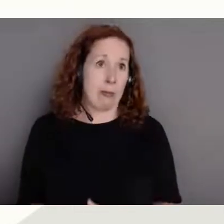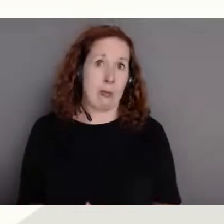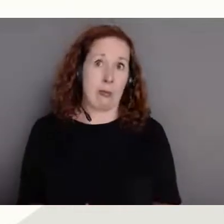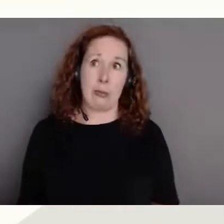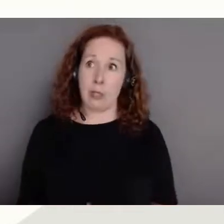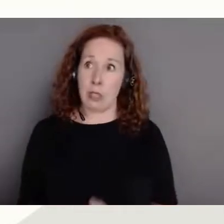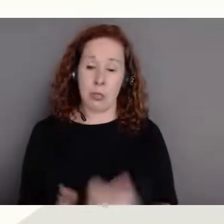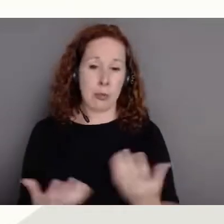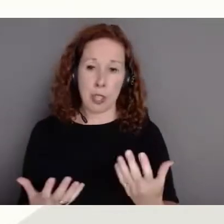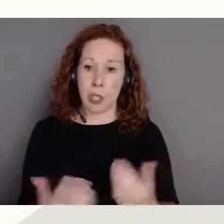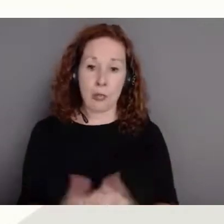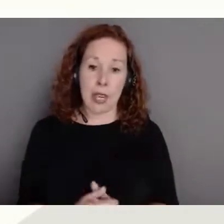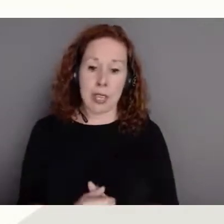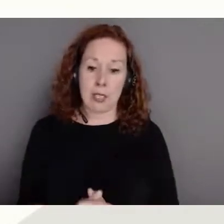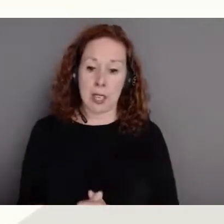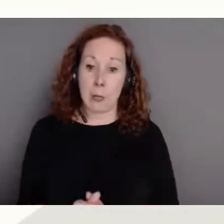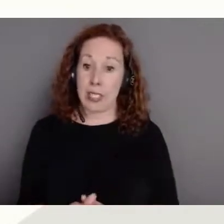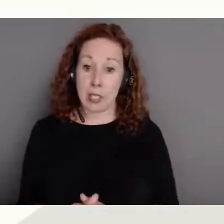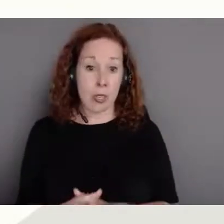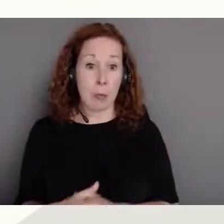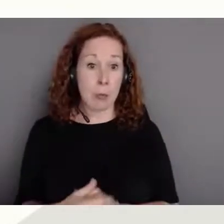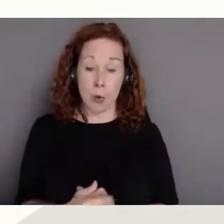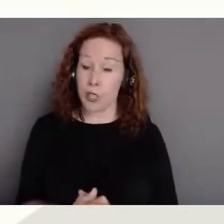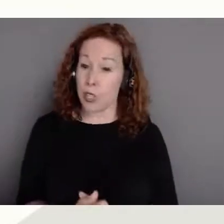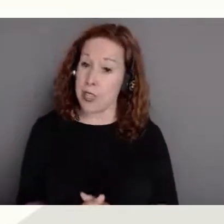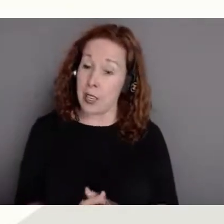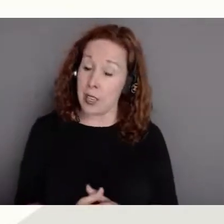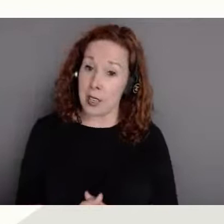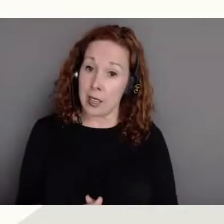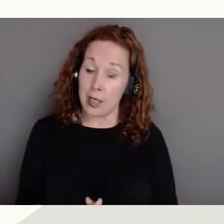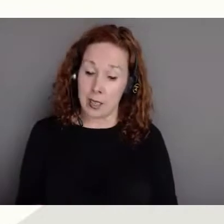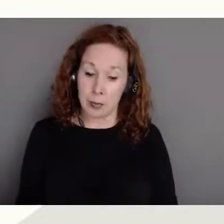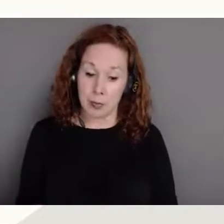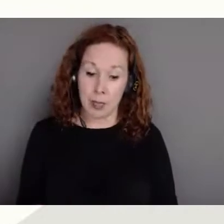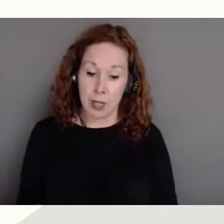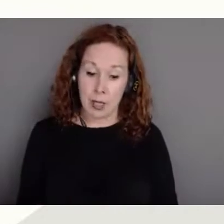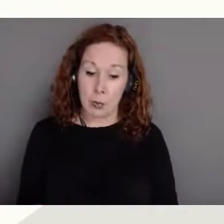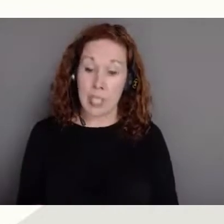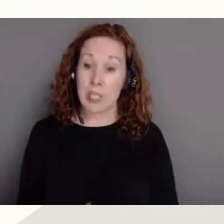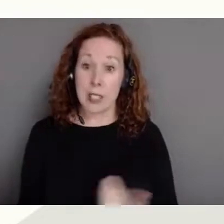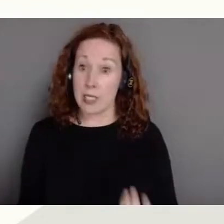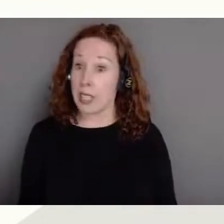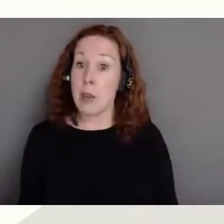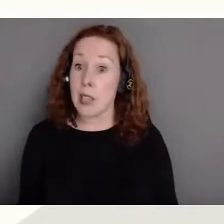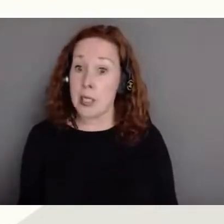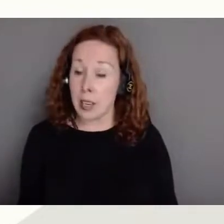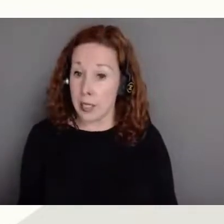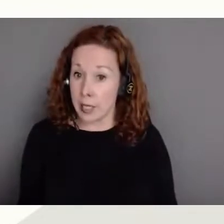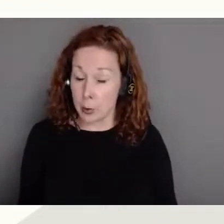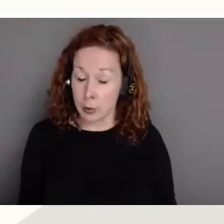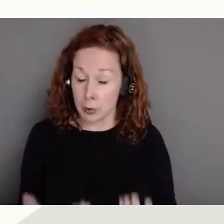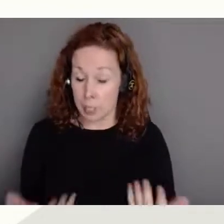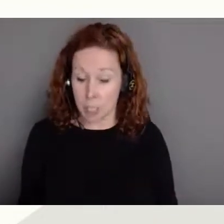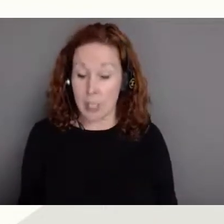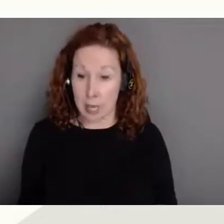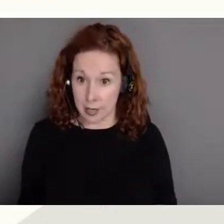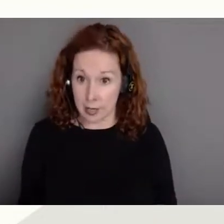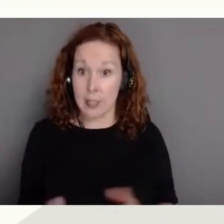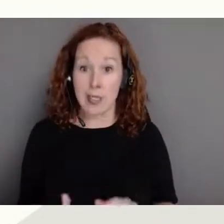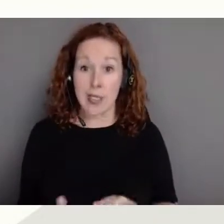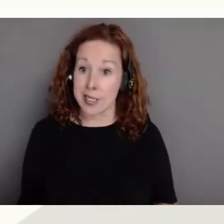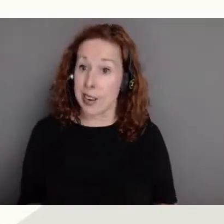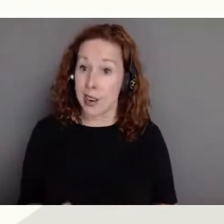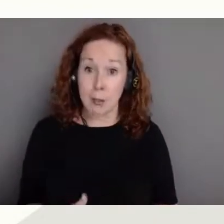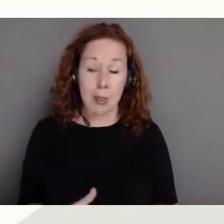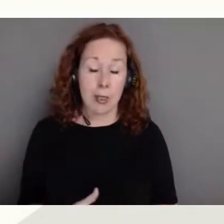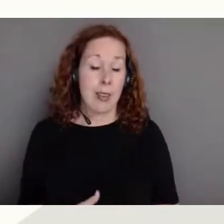was, first year UVic, I decided, my sister and I both started taking, we decided to take American Sign Language